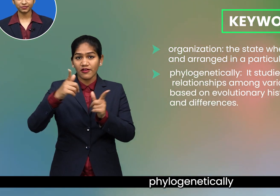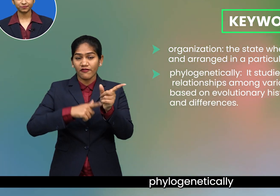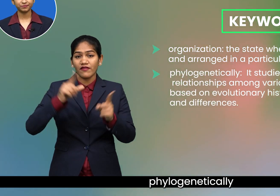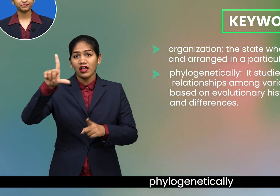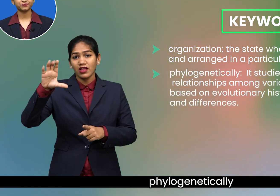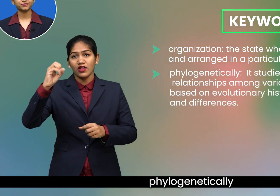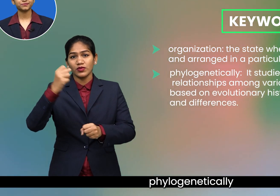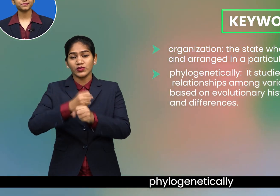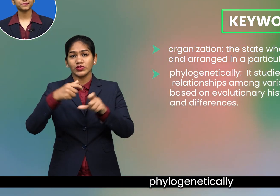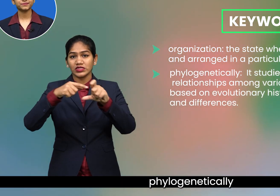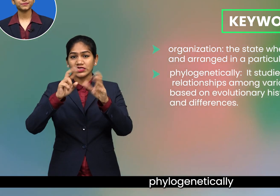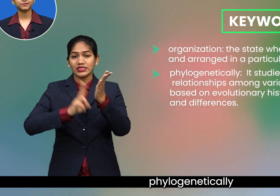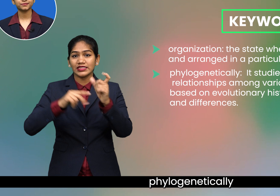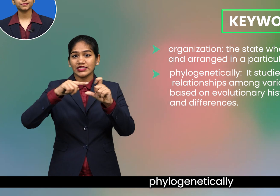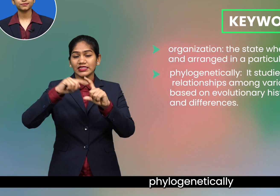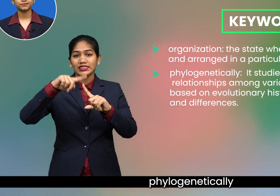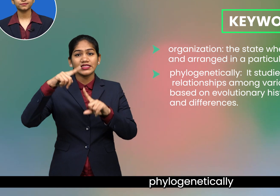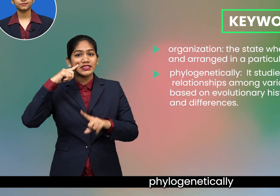Phylogenetically,